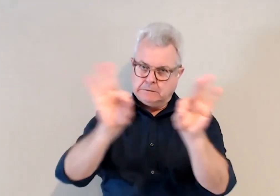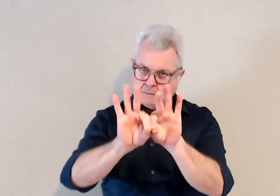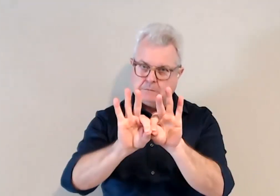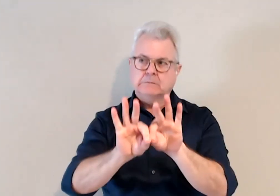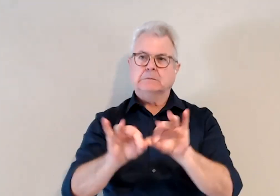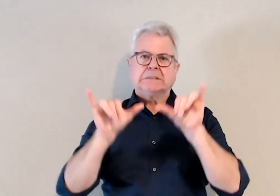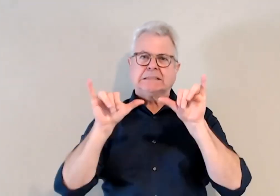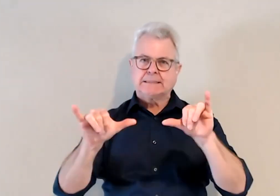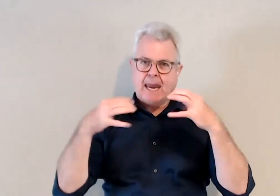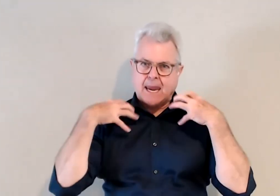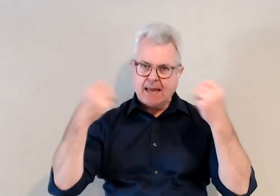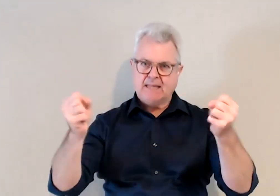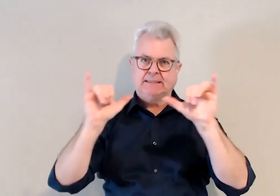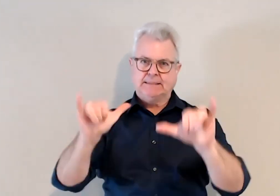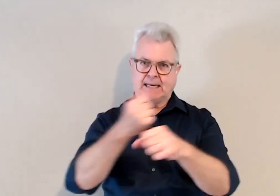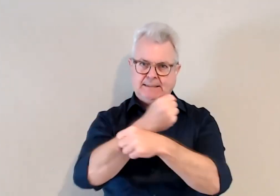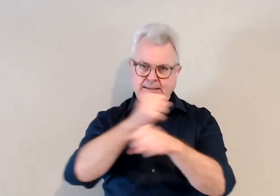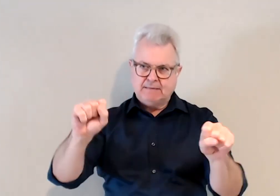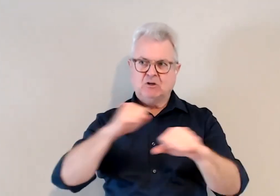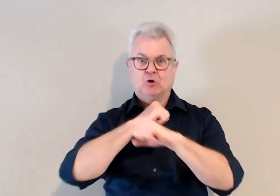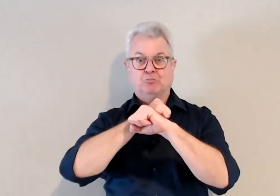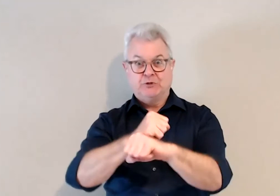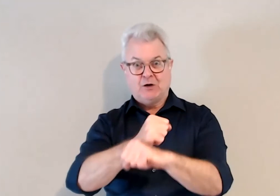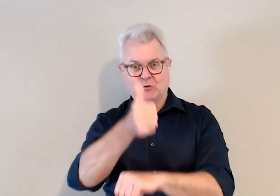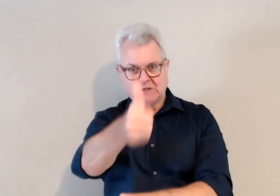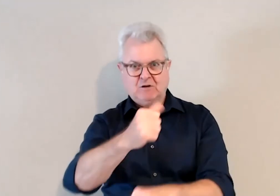Remember, your health is important, and it is important to